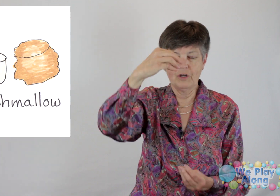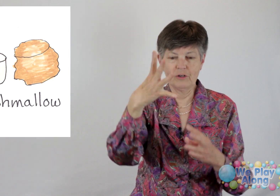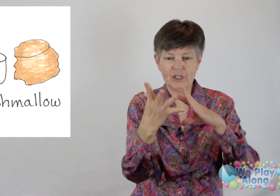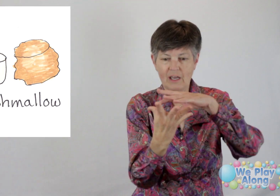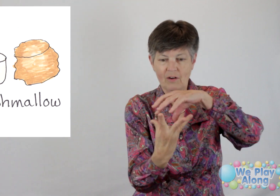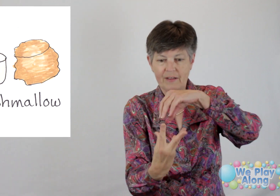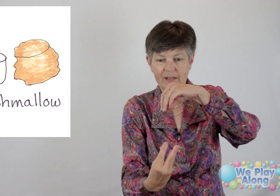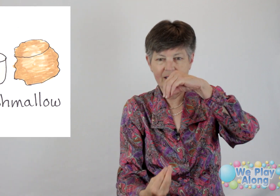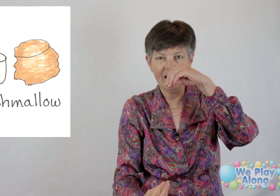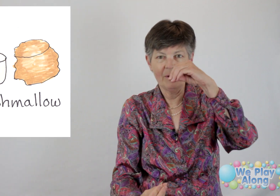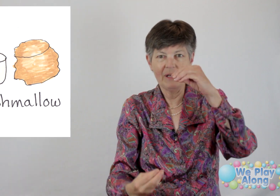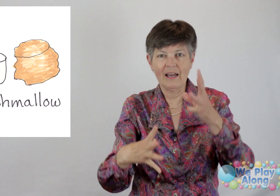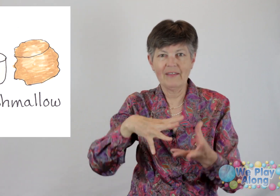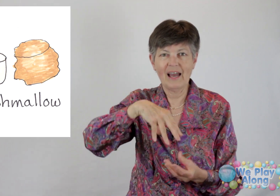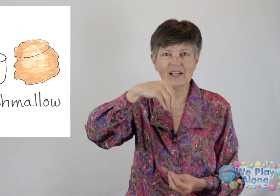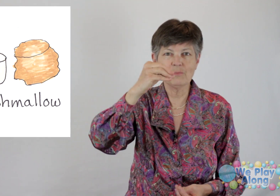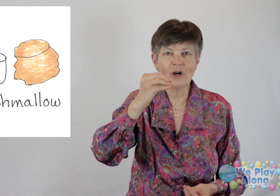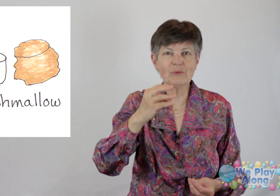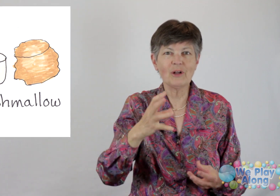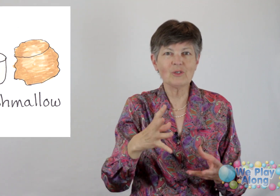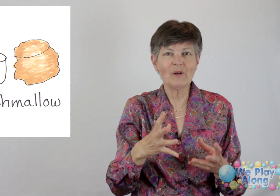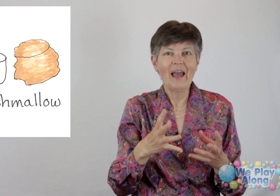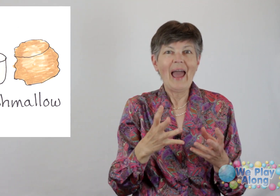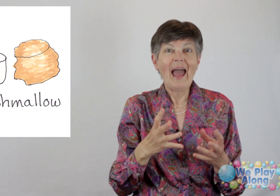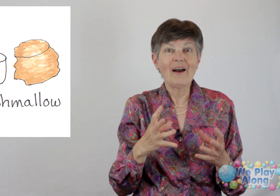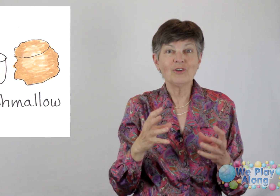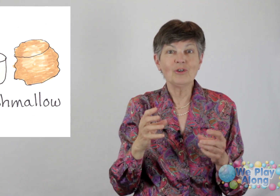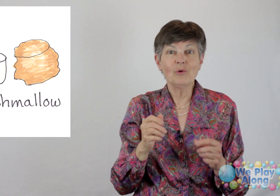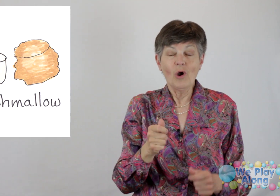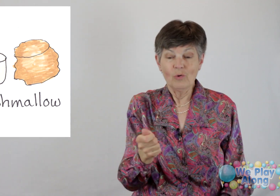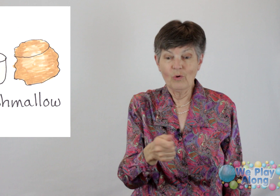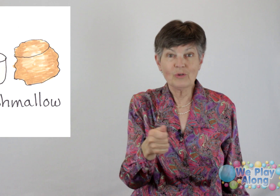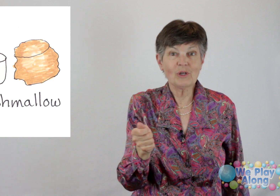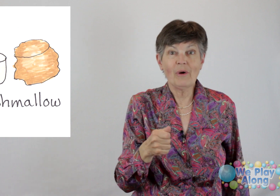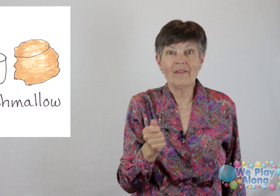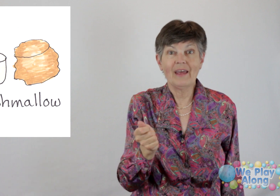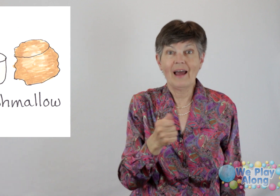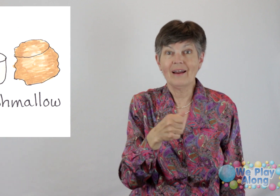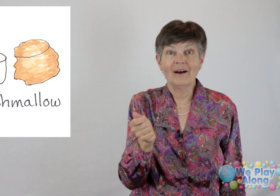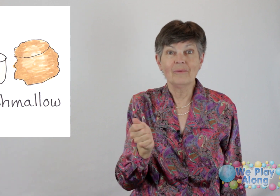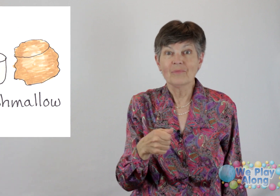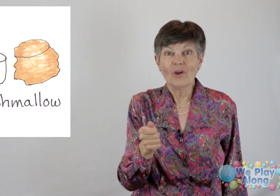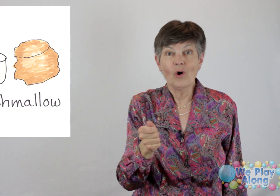fingers together like this and come down like that, because marshmallows, after you roast them on that